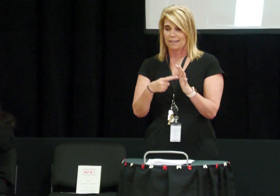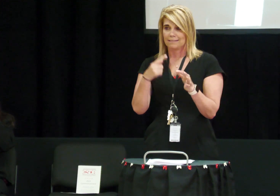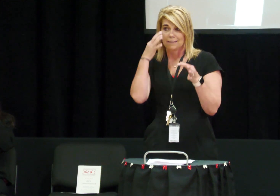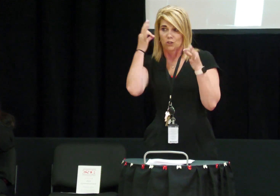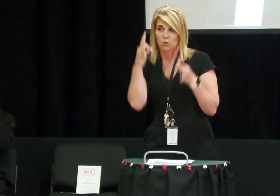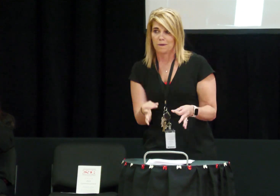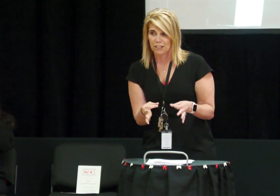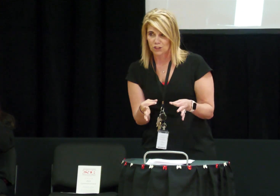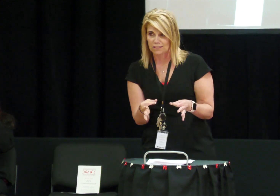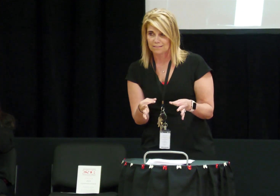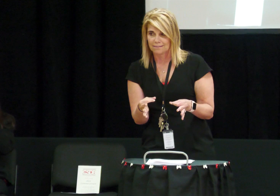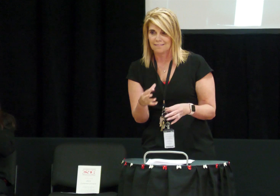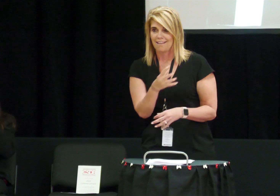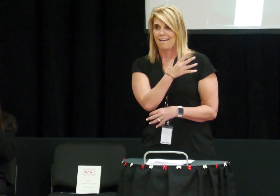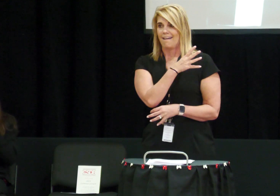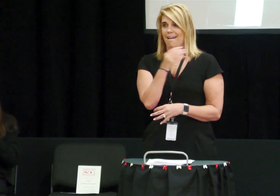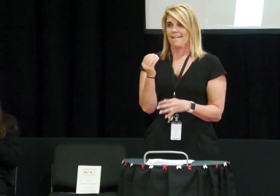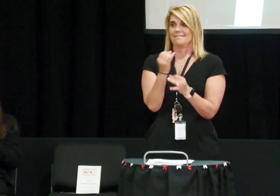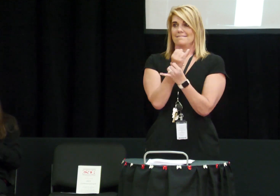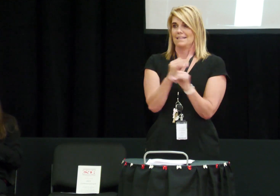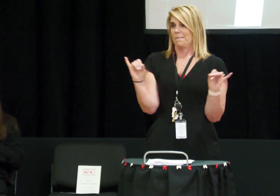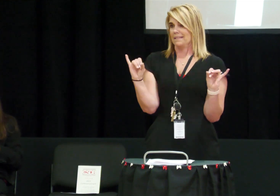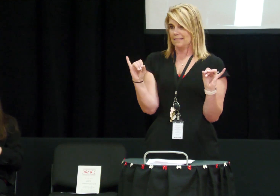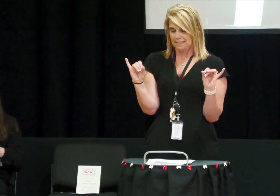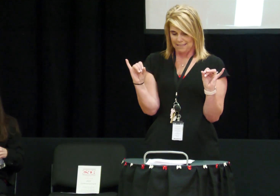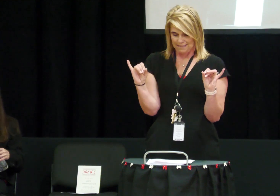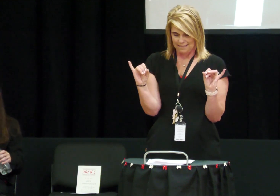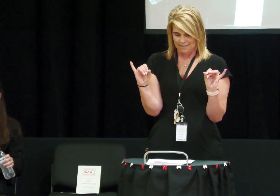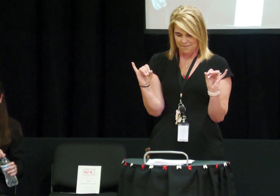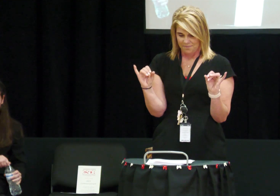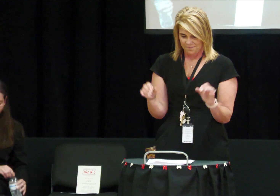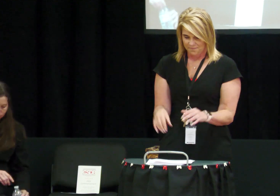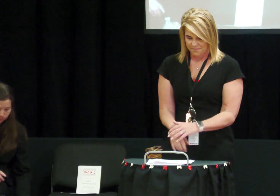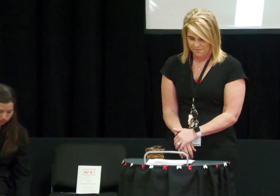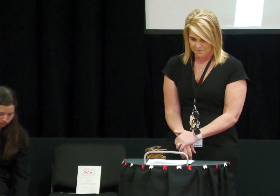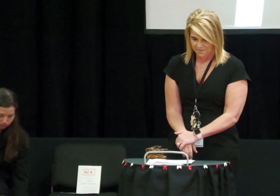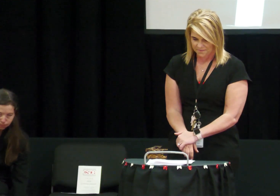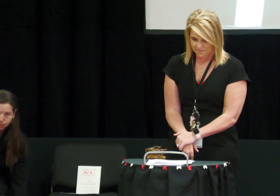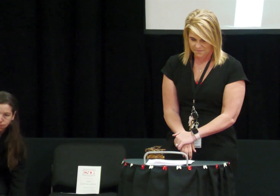self-advocate. You've demonstrated determination and independence.